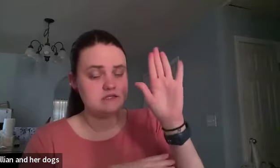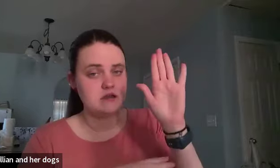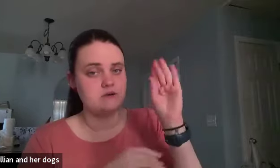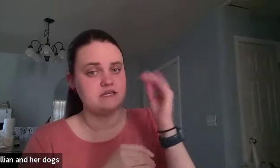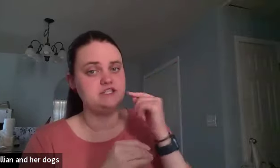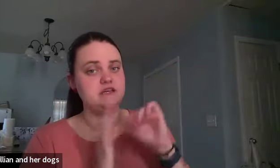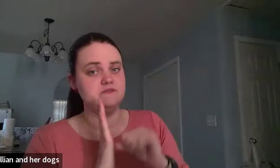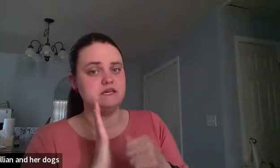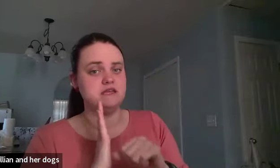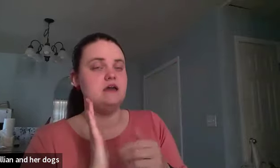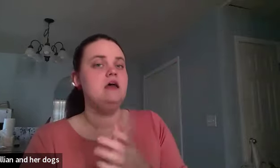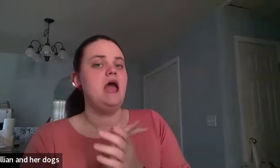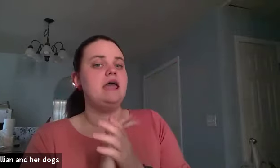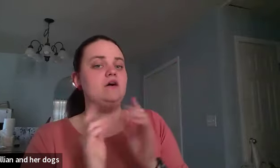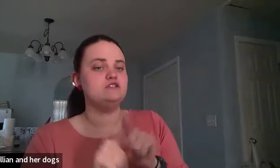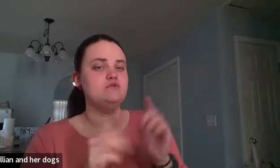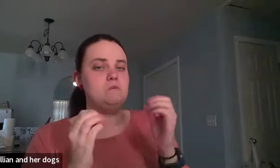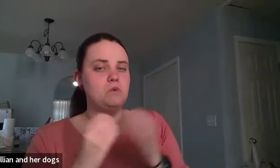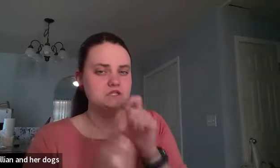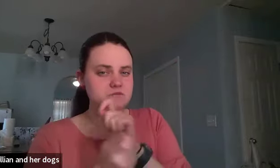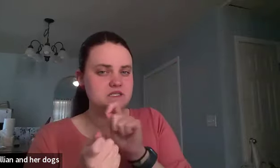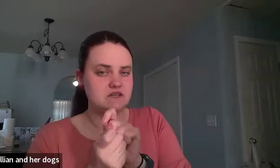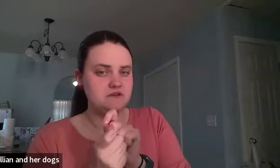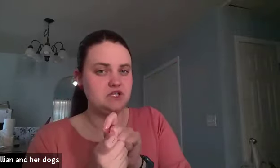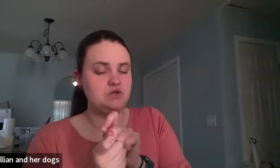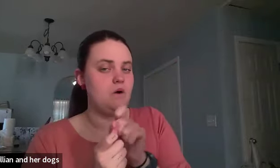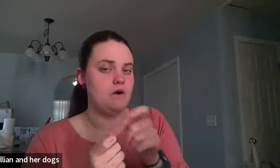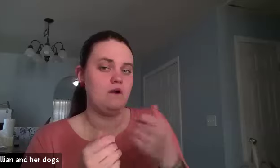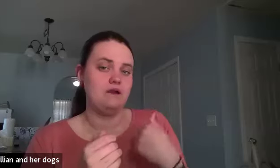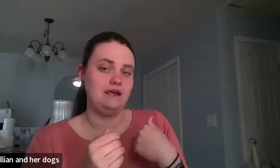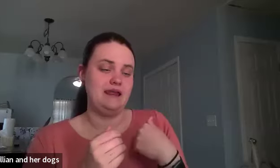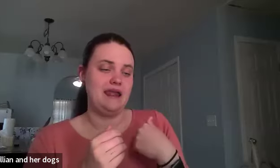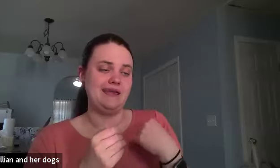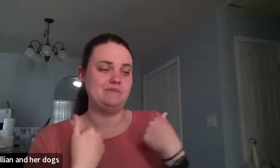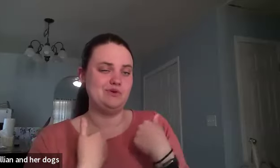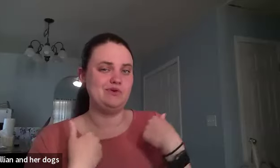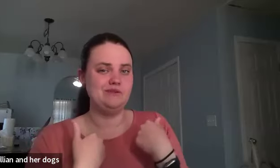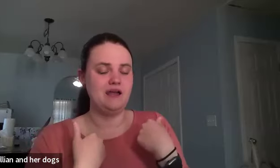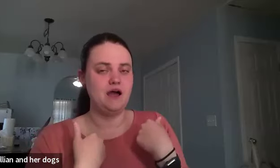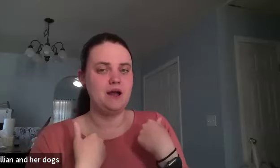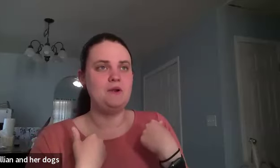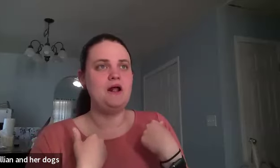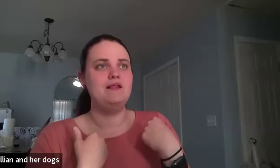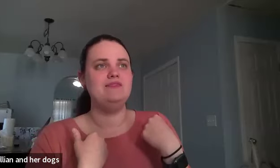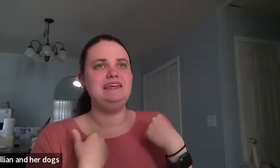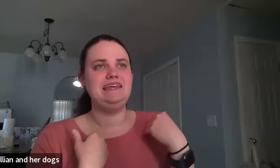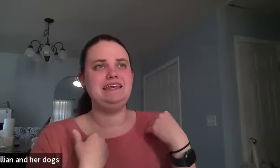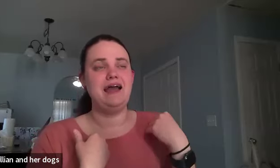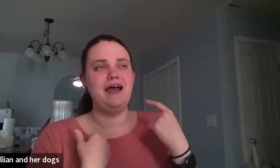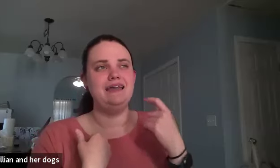areas. I always like to just emphasize that. And also, the more specific you are on an animal, I hate to